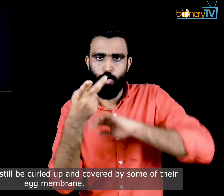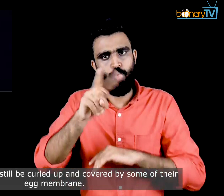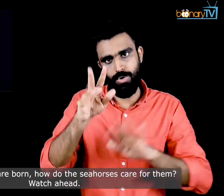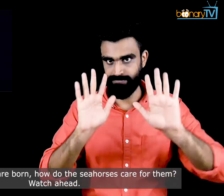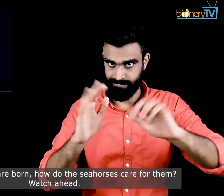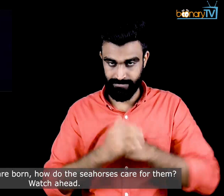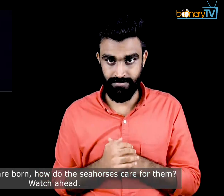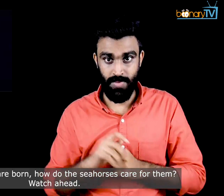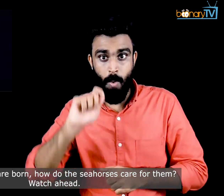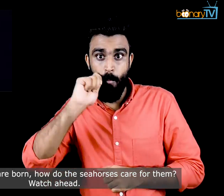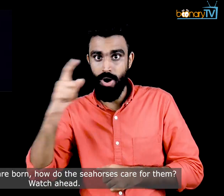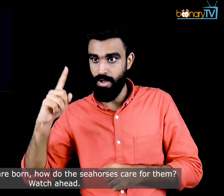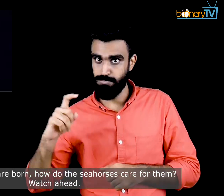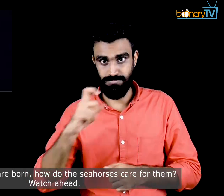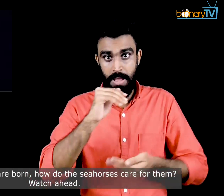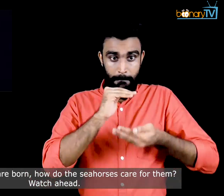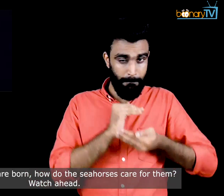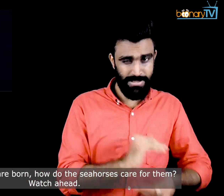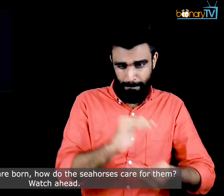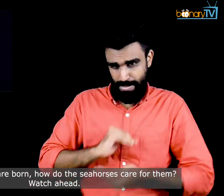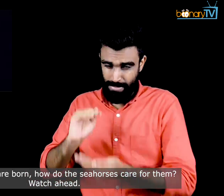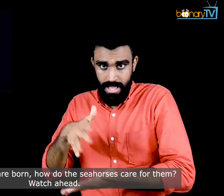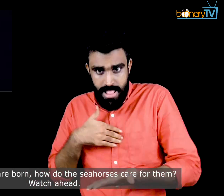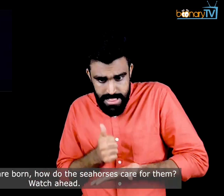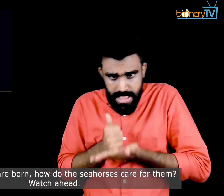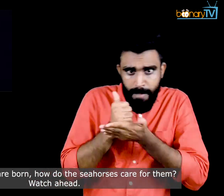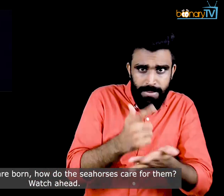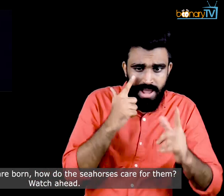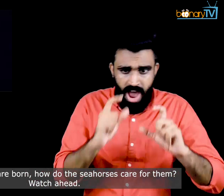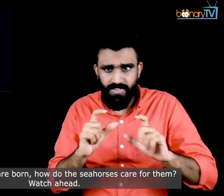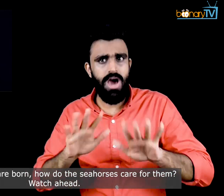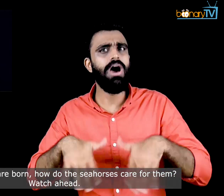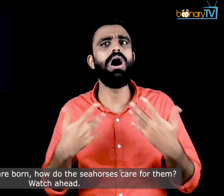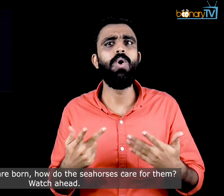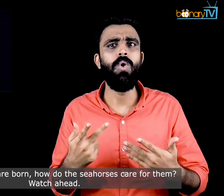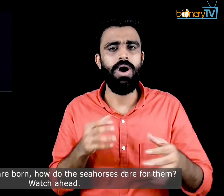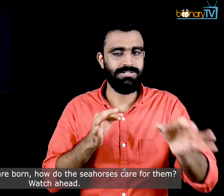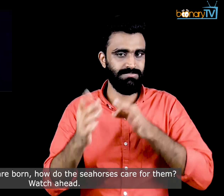Once the babies are born, how do the seahorses care for them? Watch ahead.